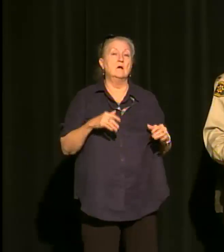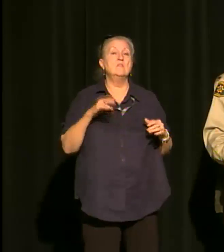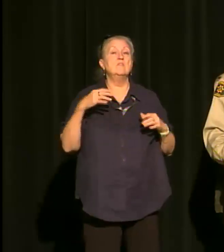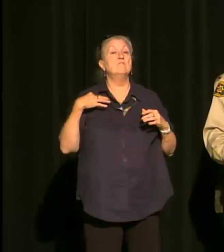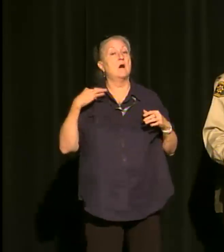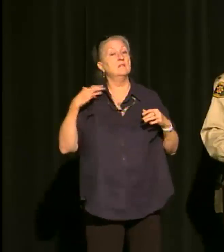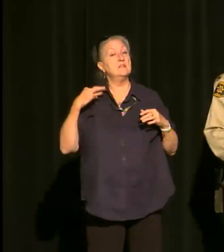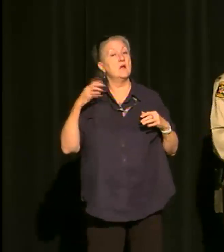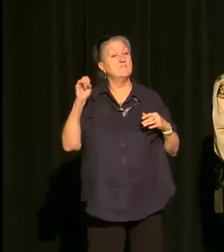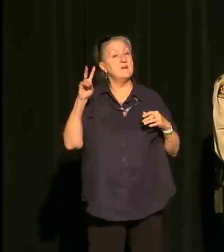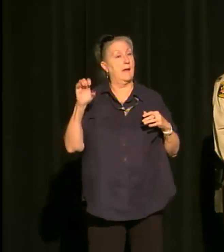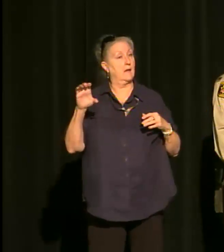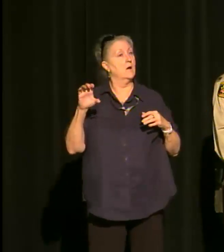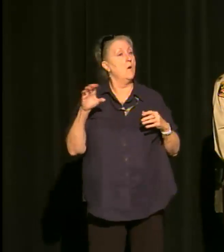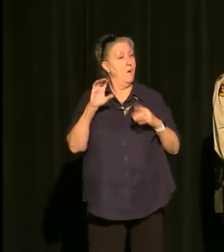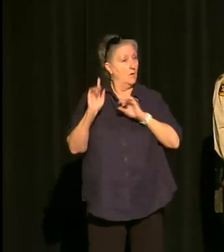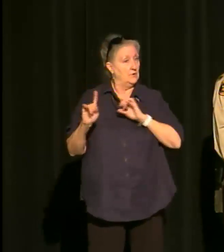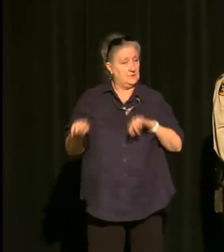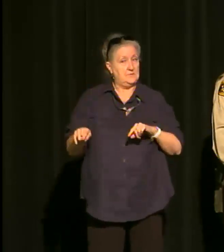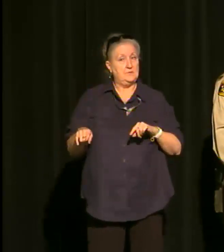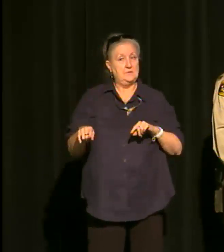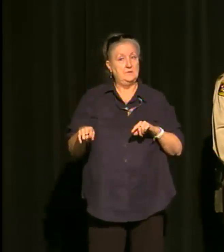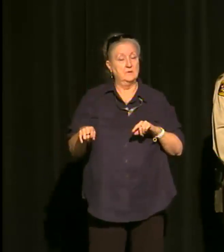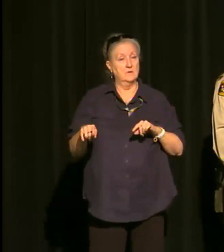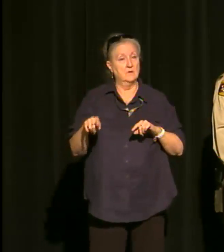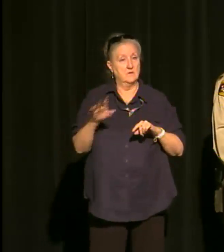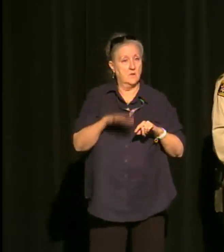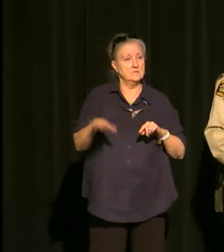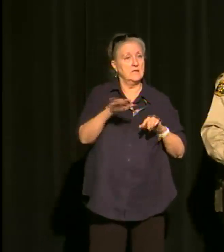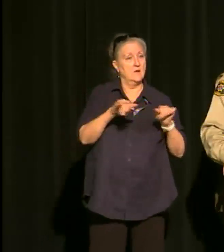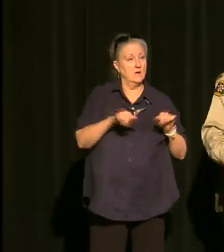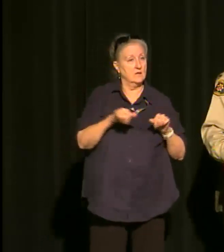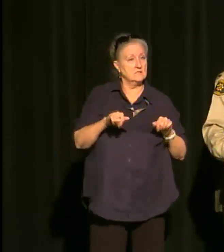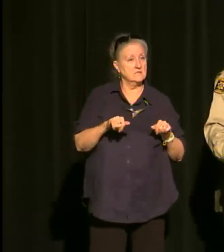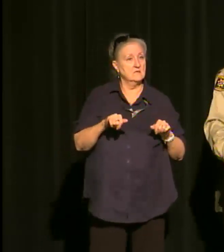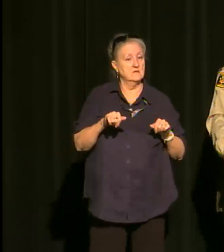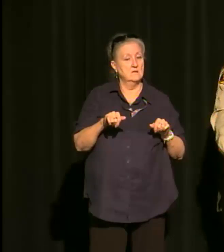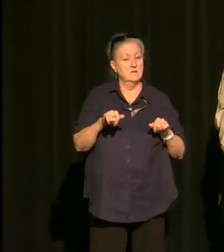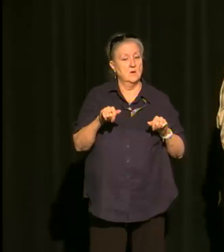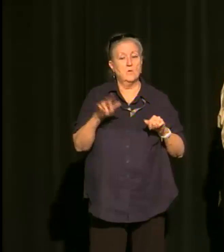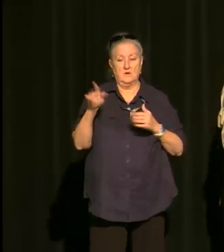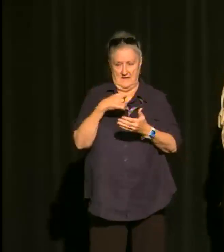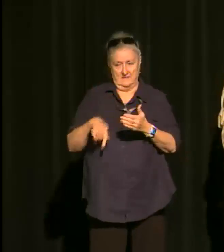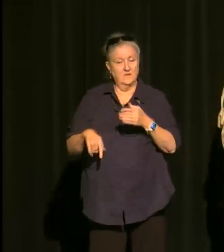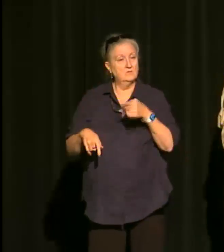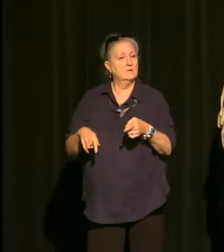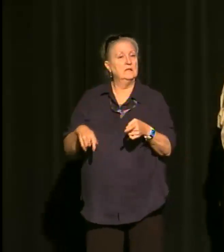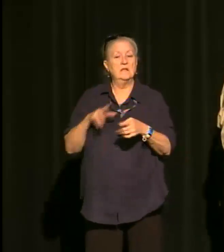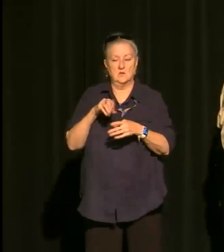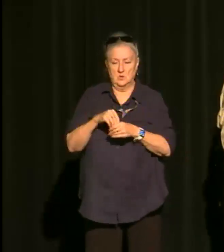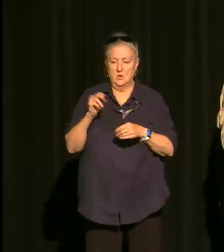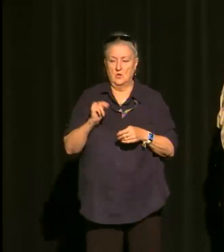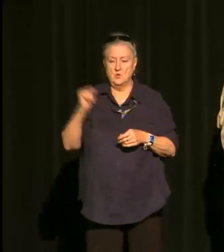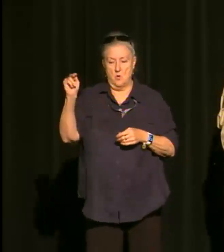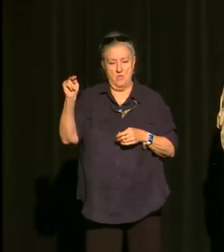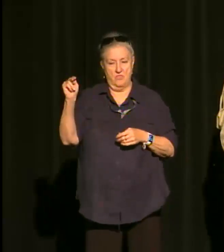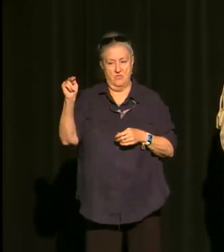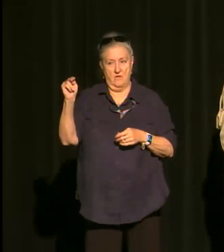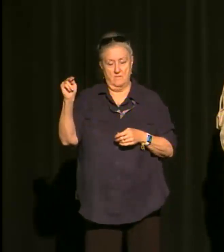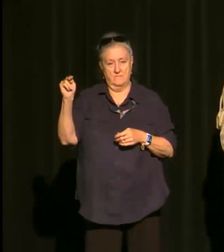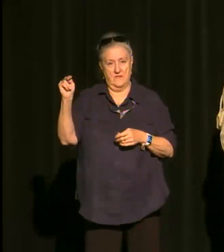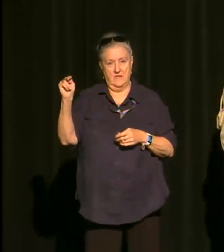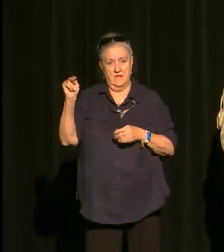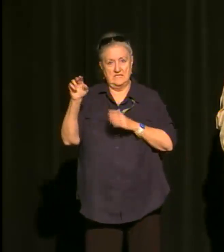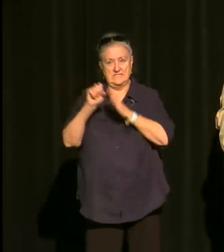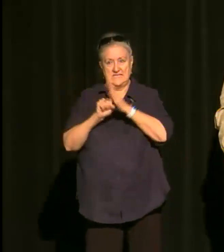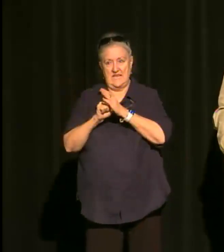voluntary evacuation order areas that were lifted include north of